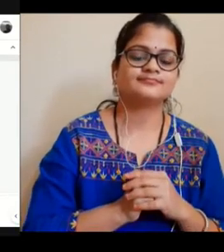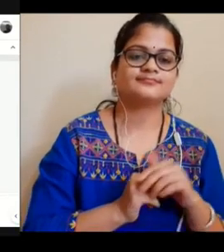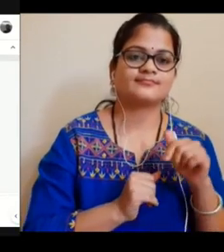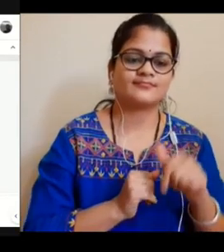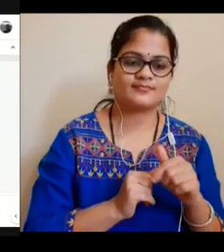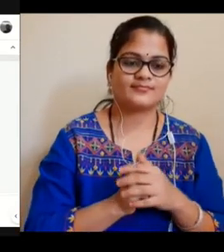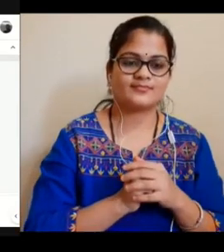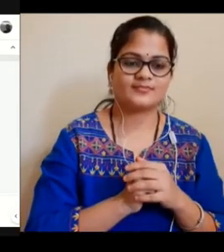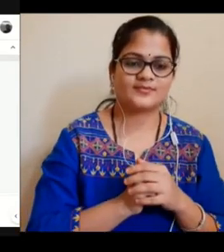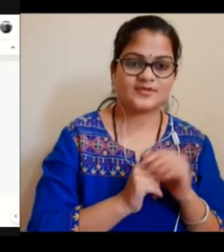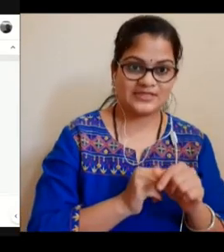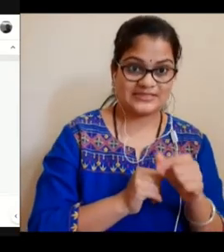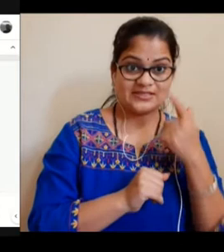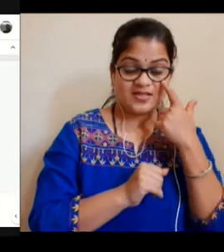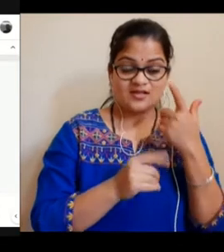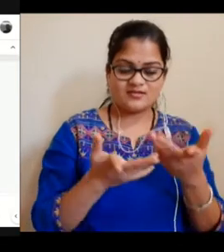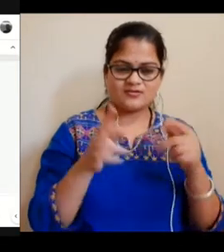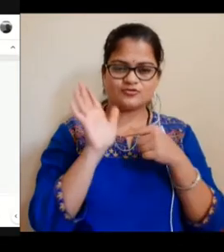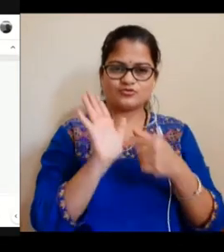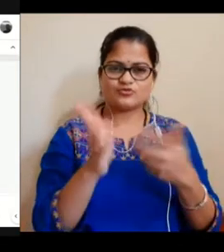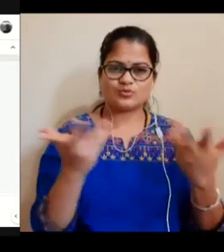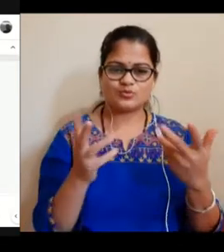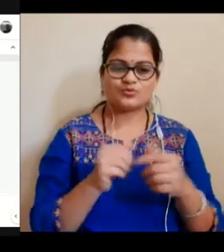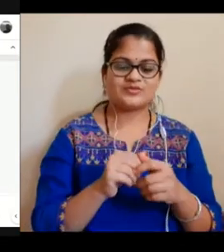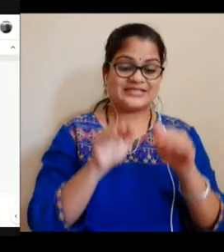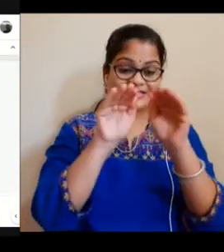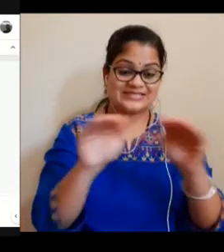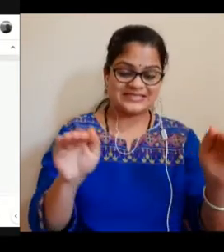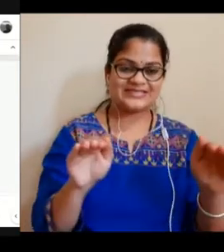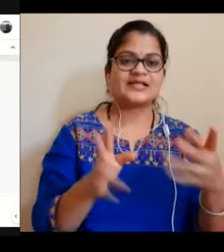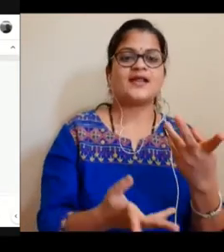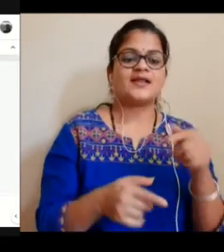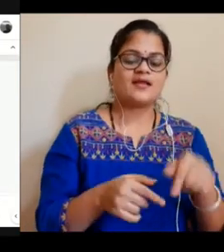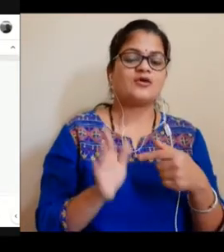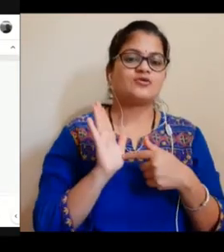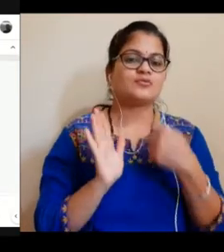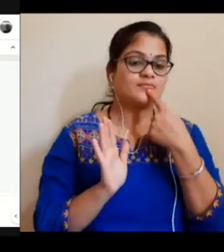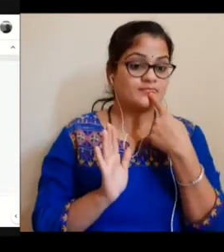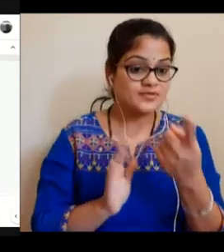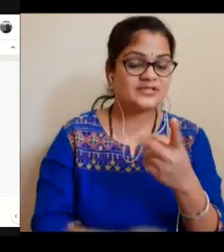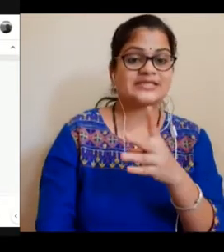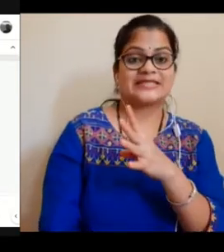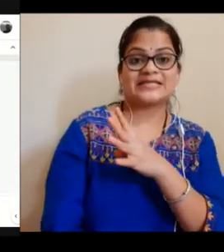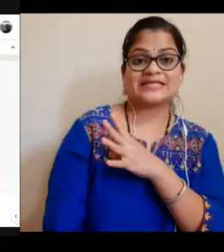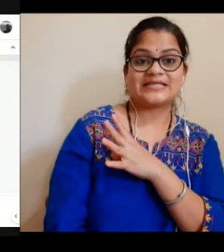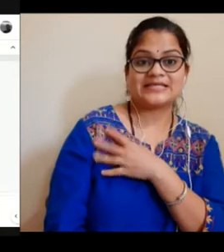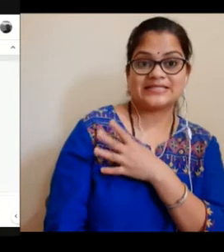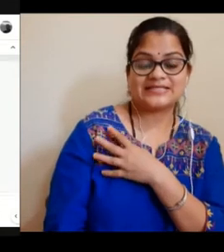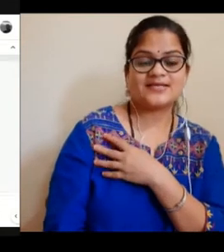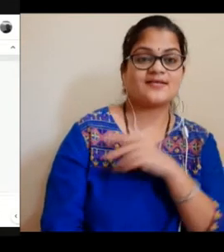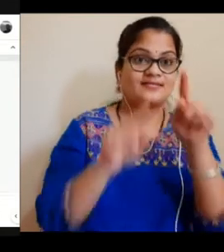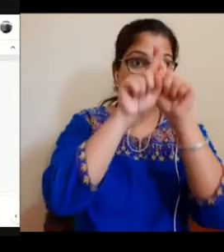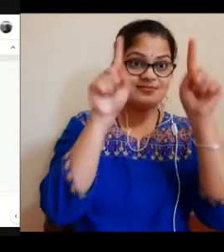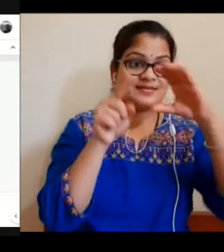what we are trying to do in this is we want the kid to click on the green card. If the kid